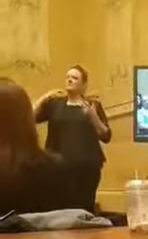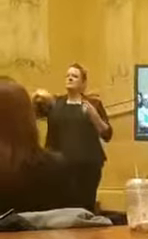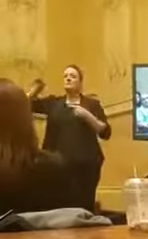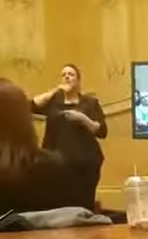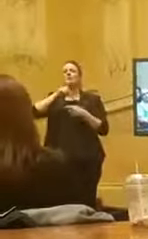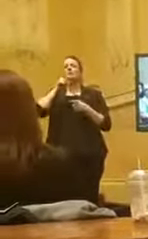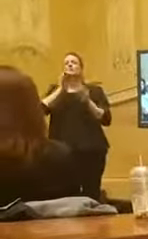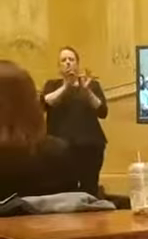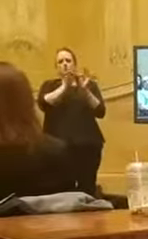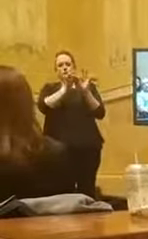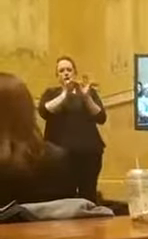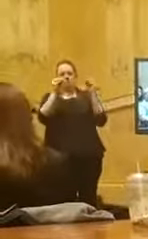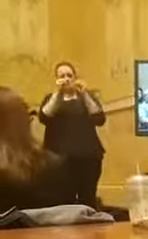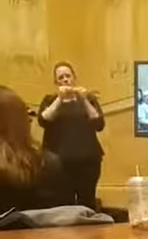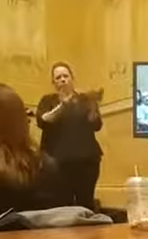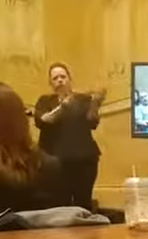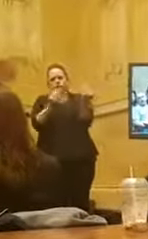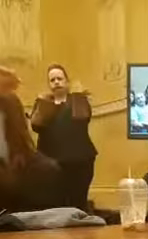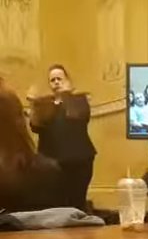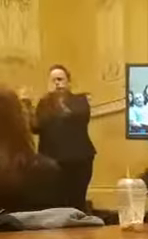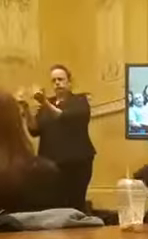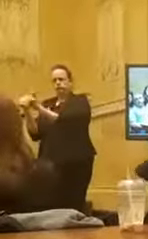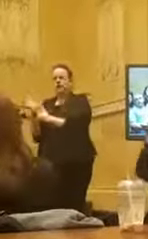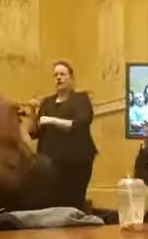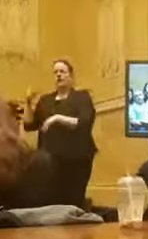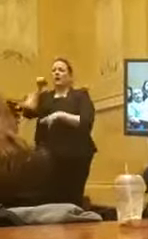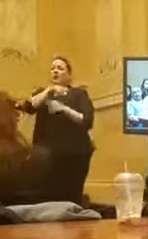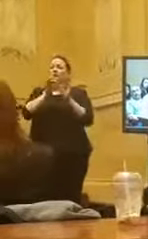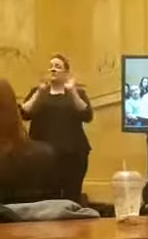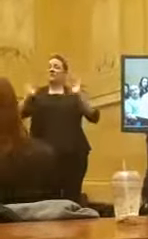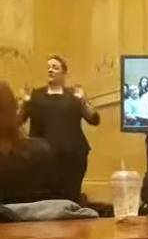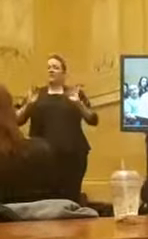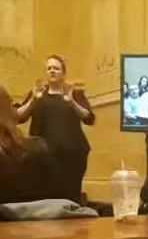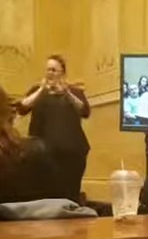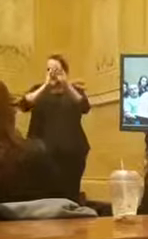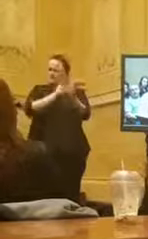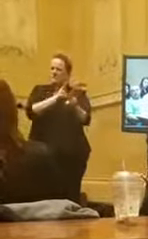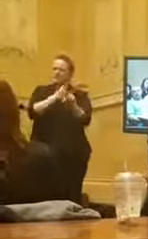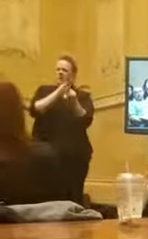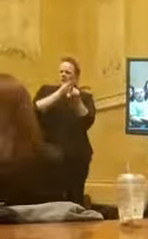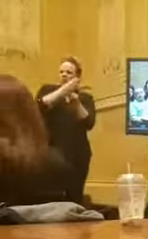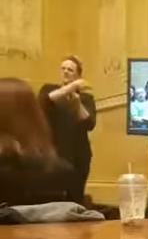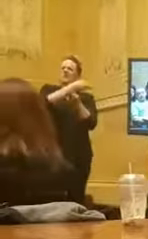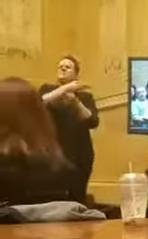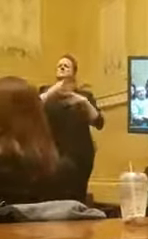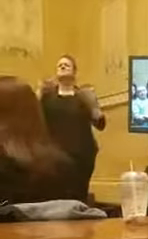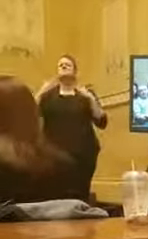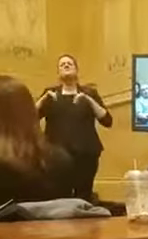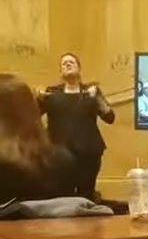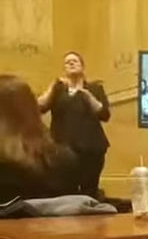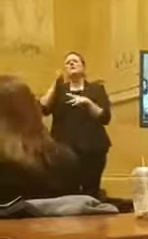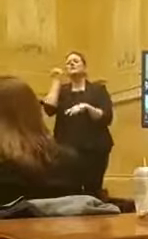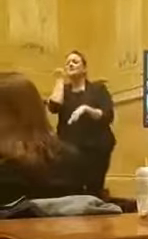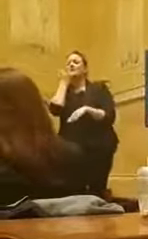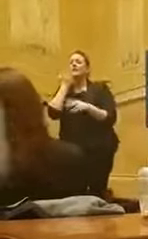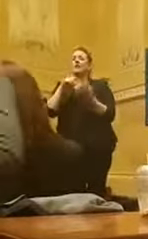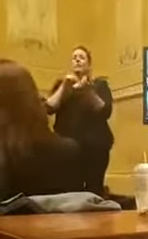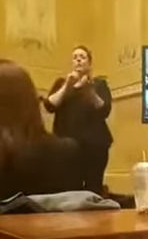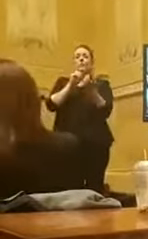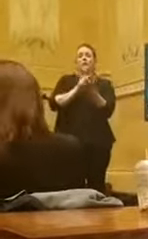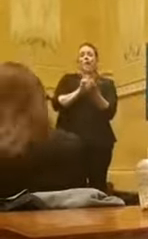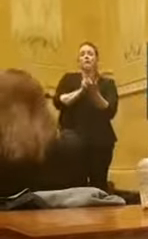and respected by doctors and lawyers and dentists and clinicians and employers, simply